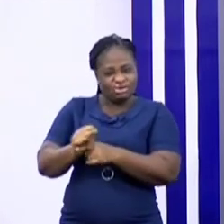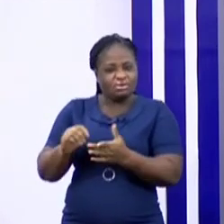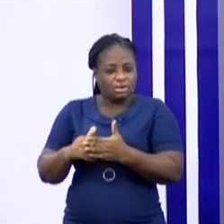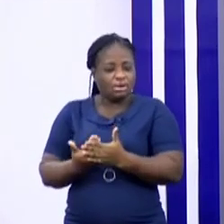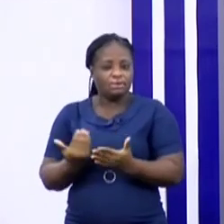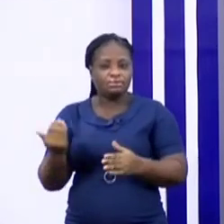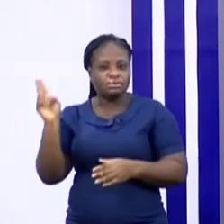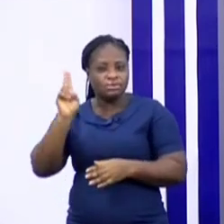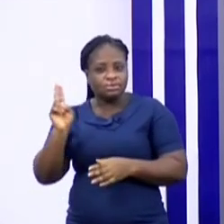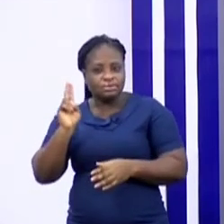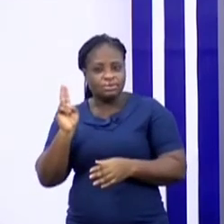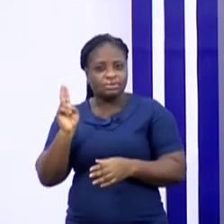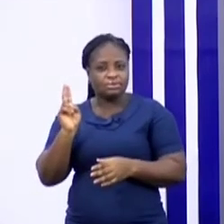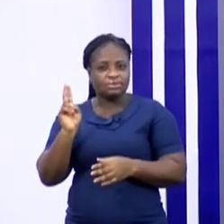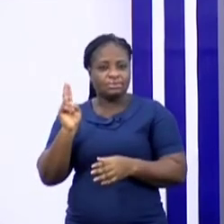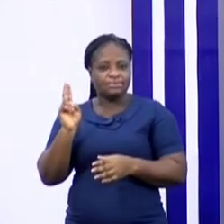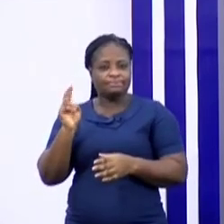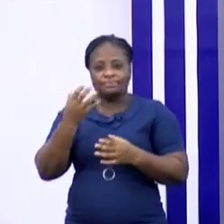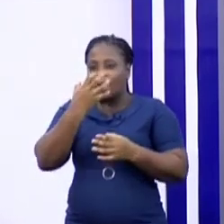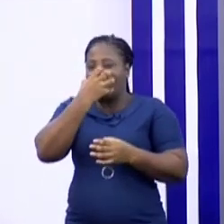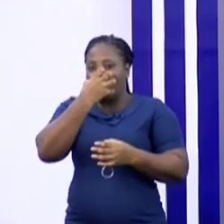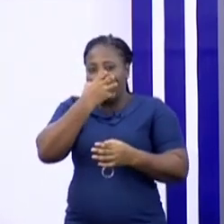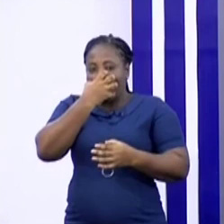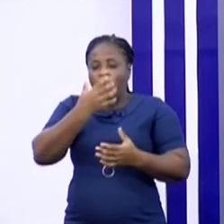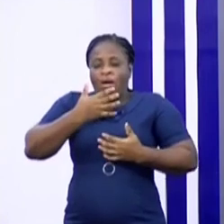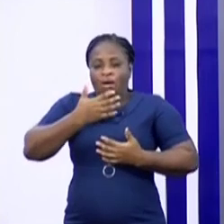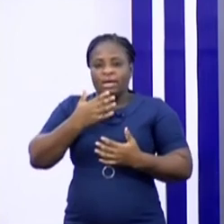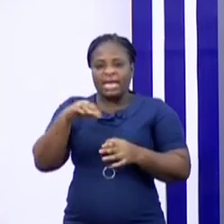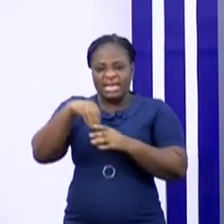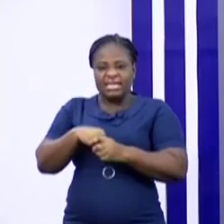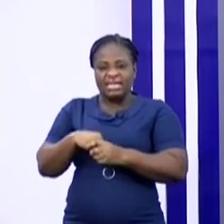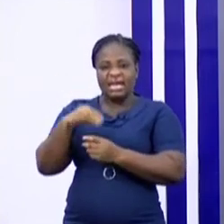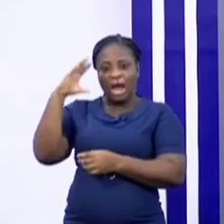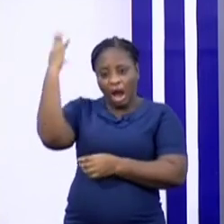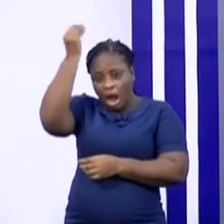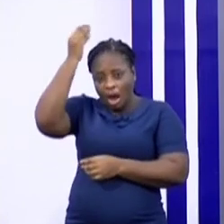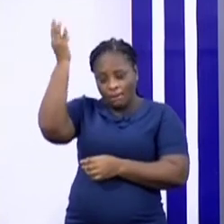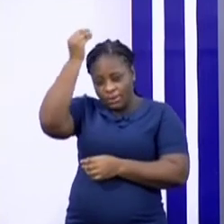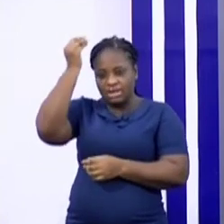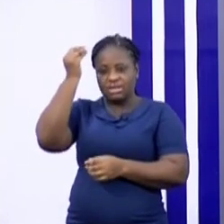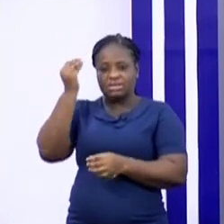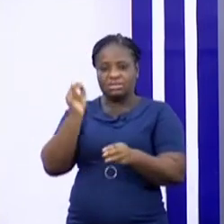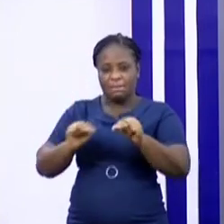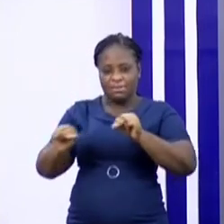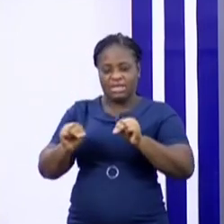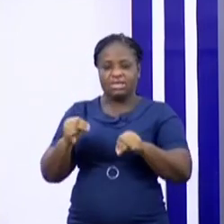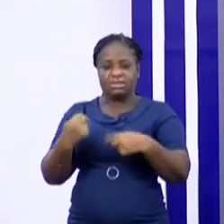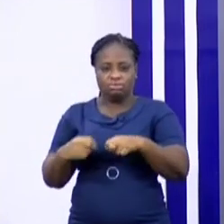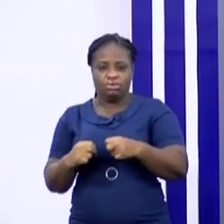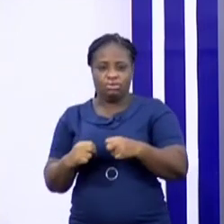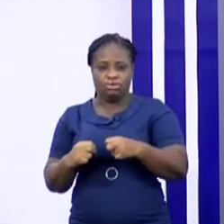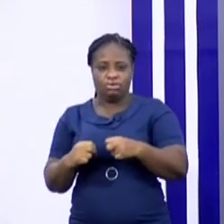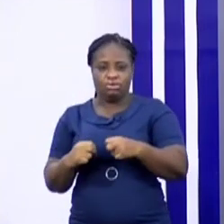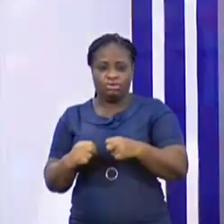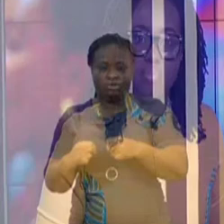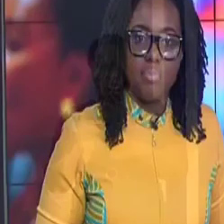to use their ventilators in the ambulances to manage care should they need be, and that is going to take place this morning.